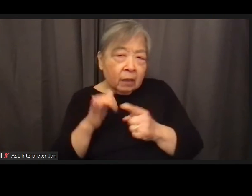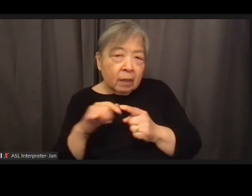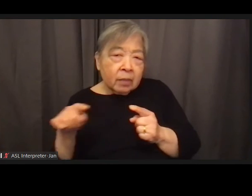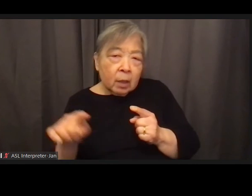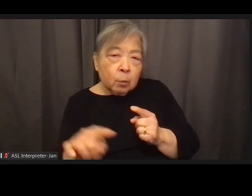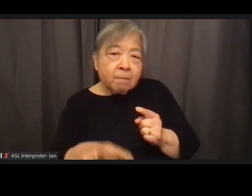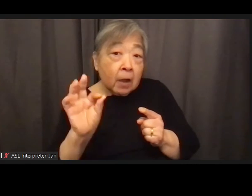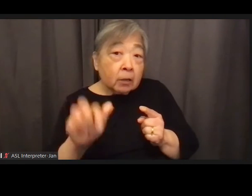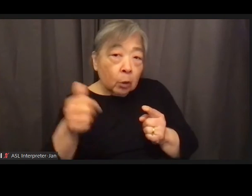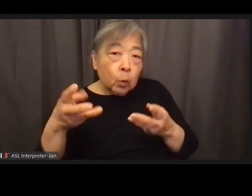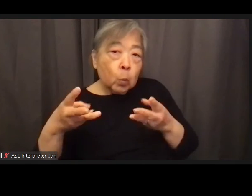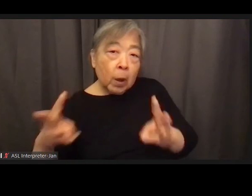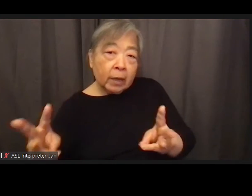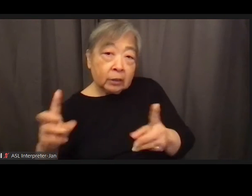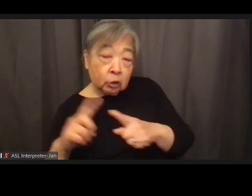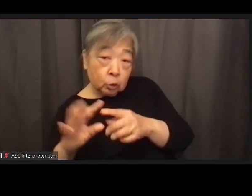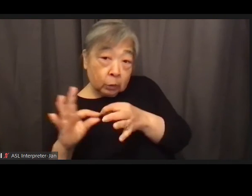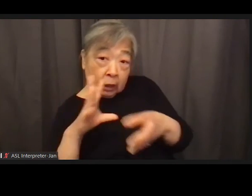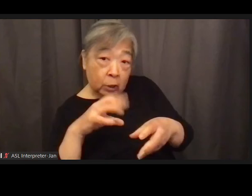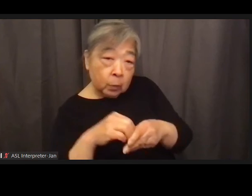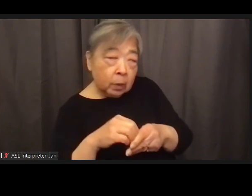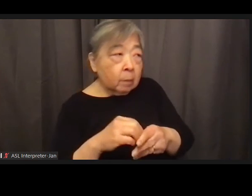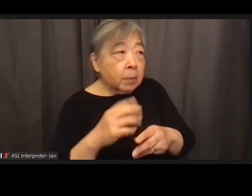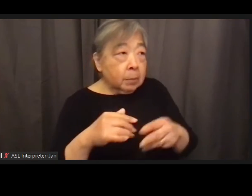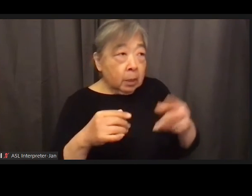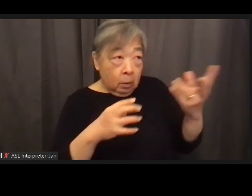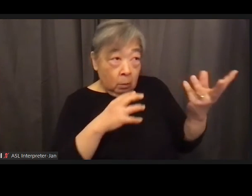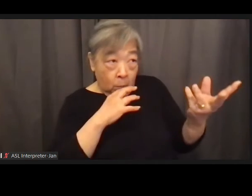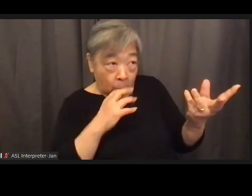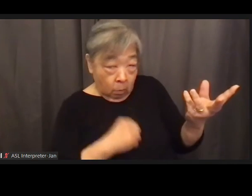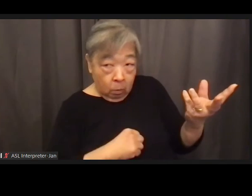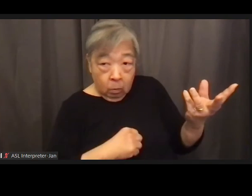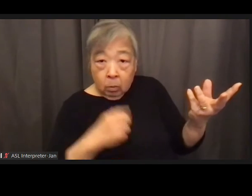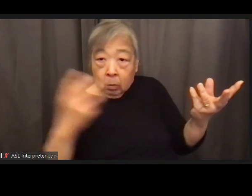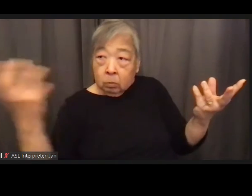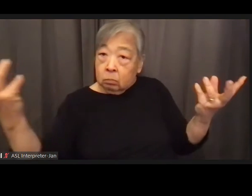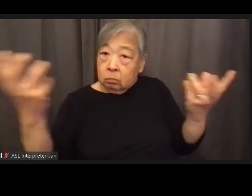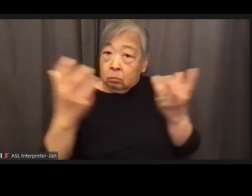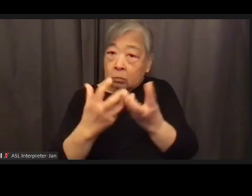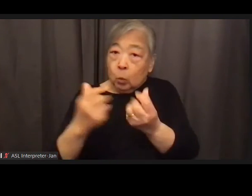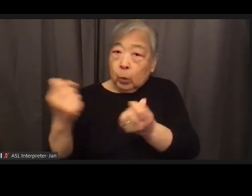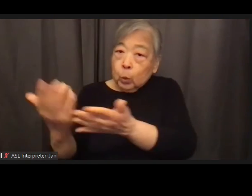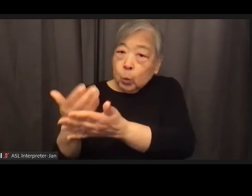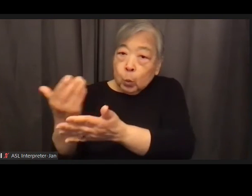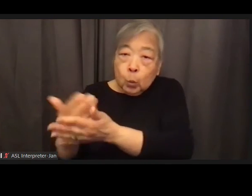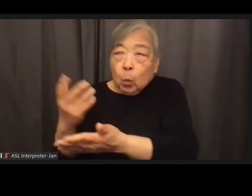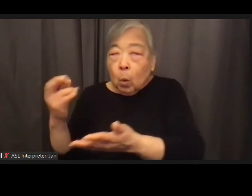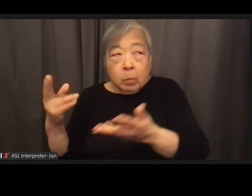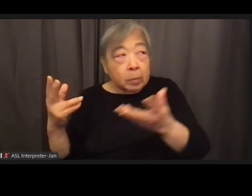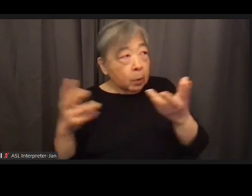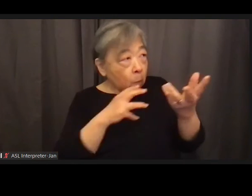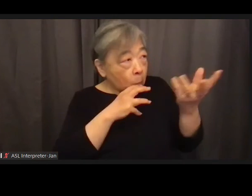it's mixing it with something contemporary or whatever, or mixing it with different cultures,